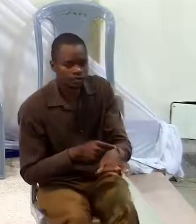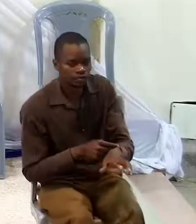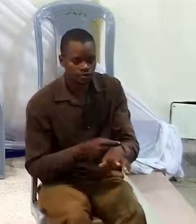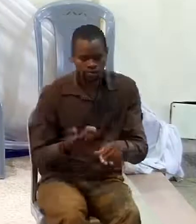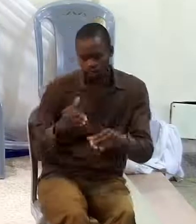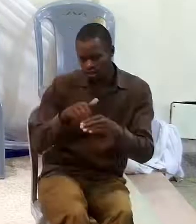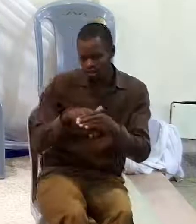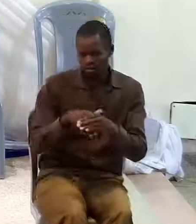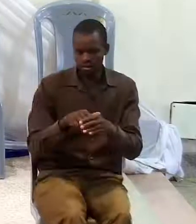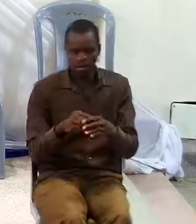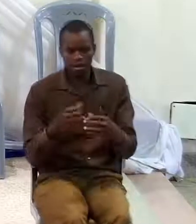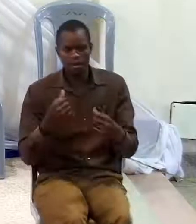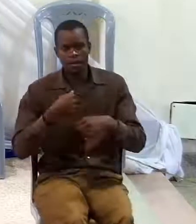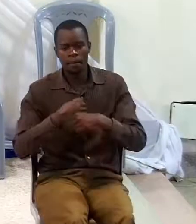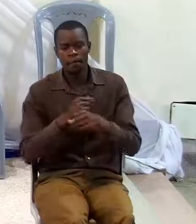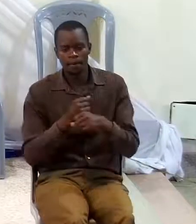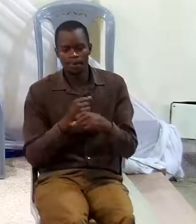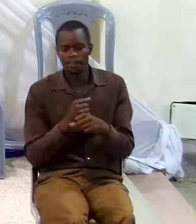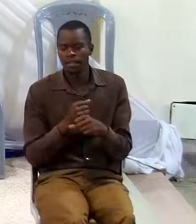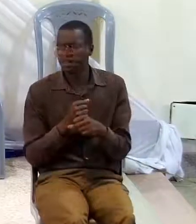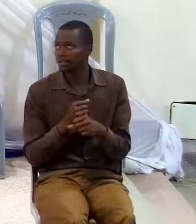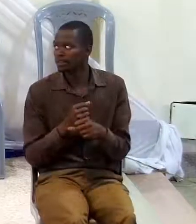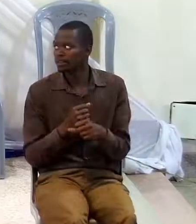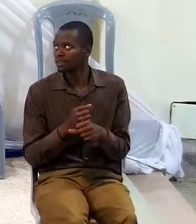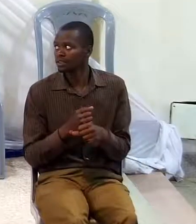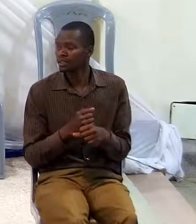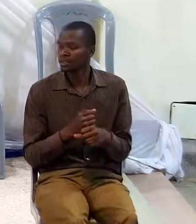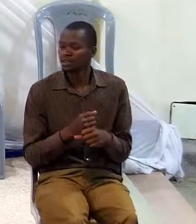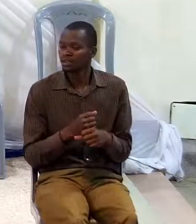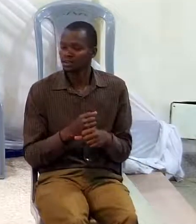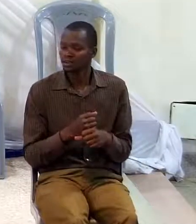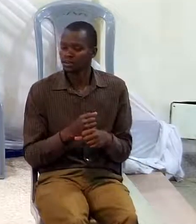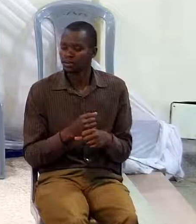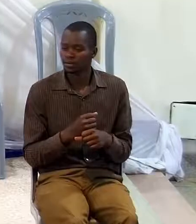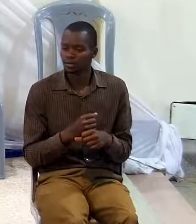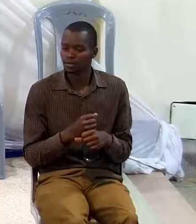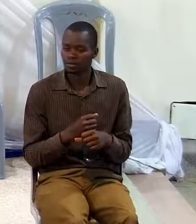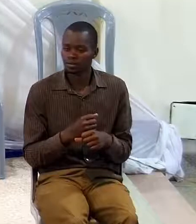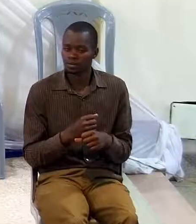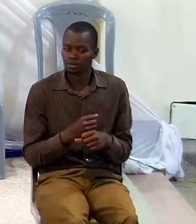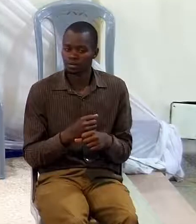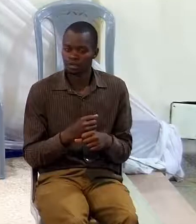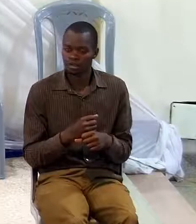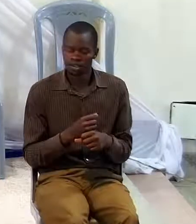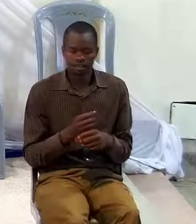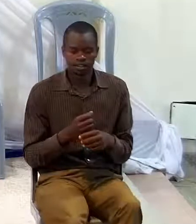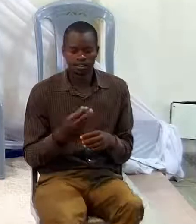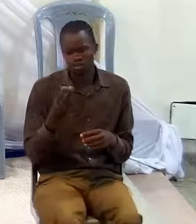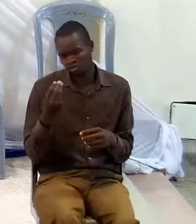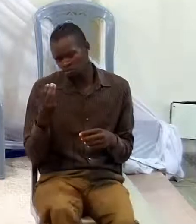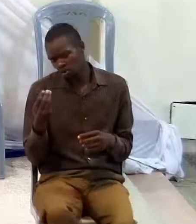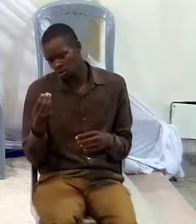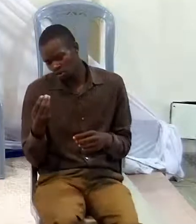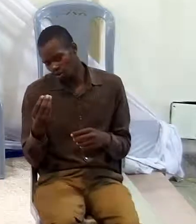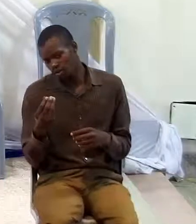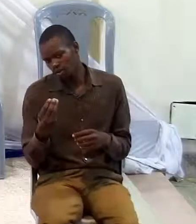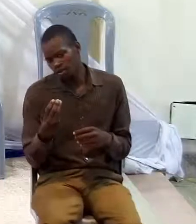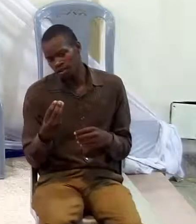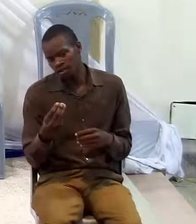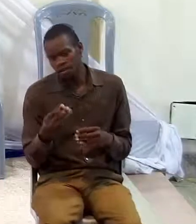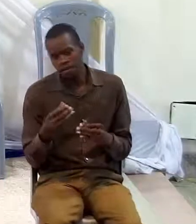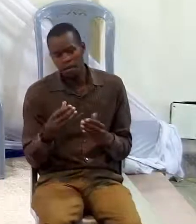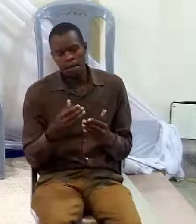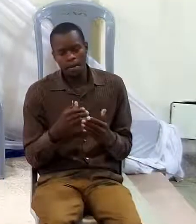or the structure of the artery so that it is narrower, and it is there which the blood now flows through. So when it